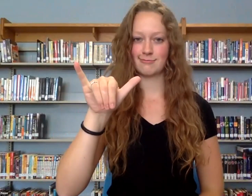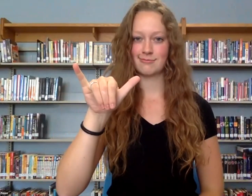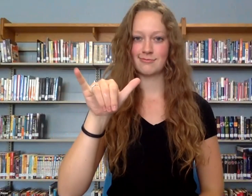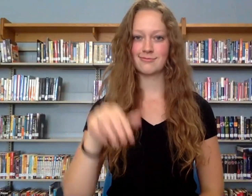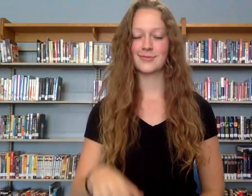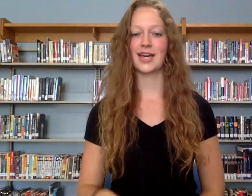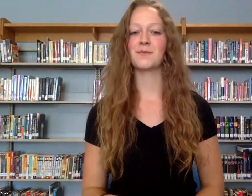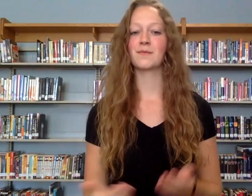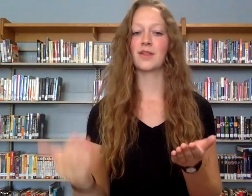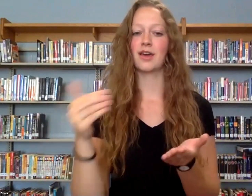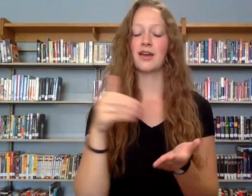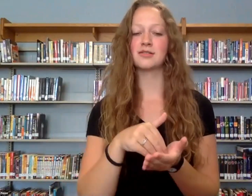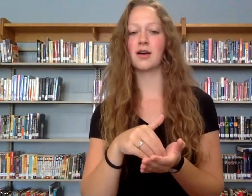Mm. Again, slower.